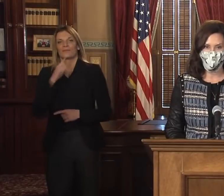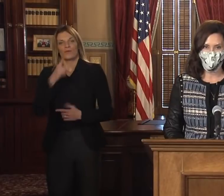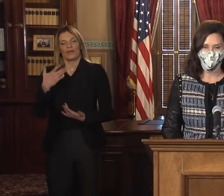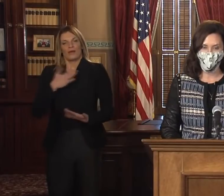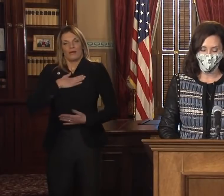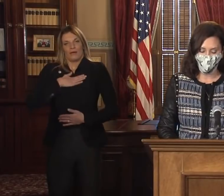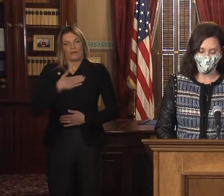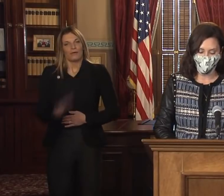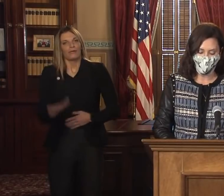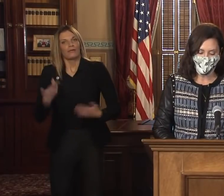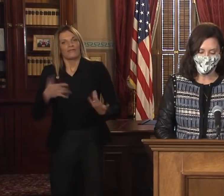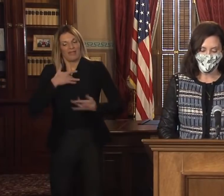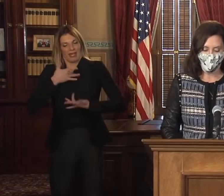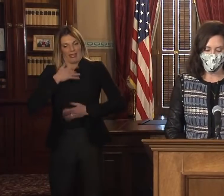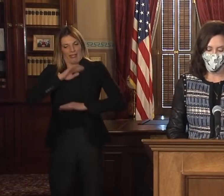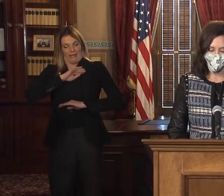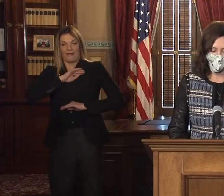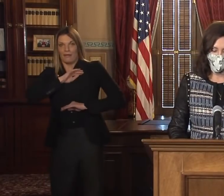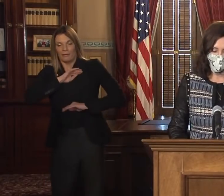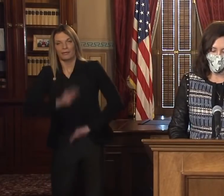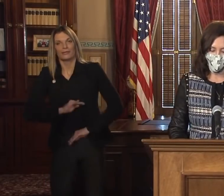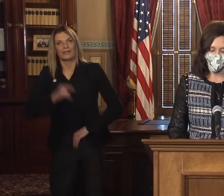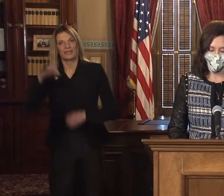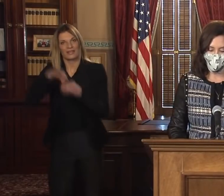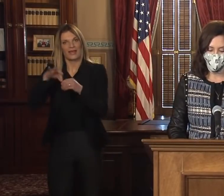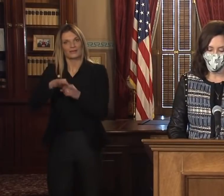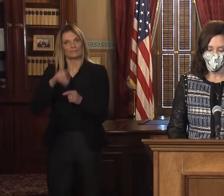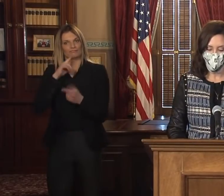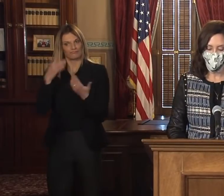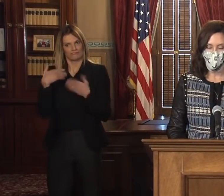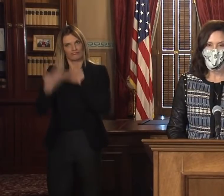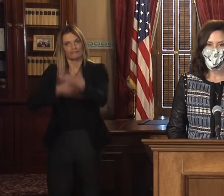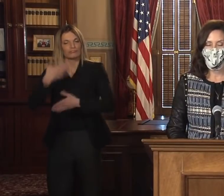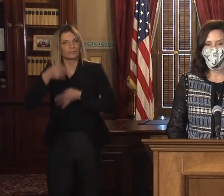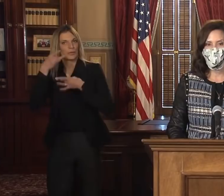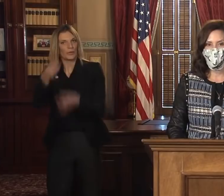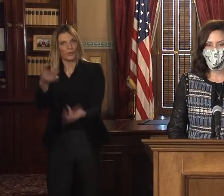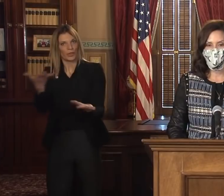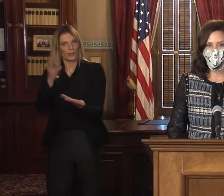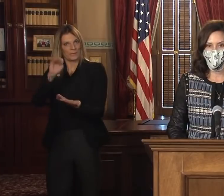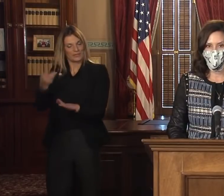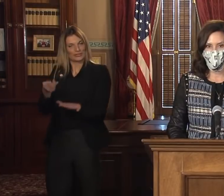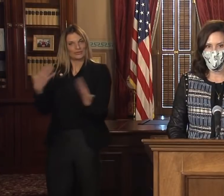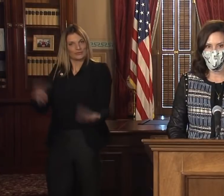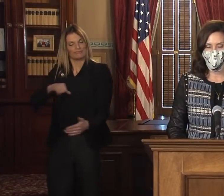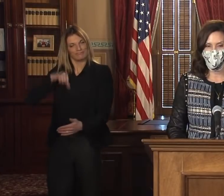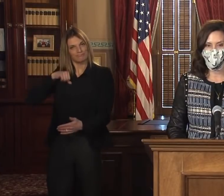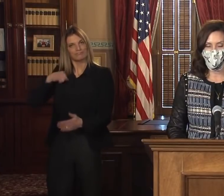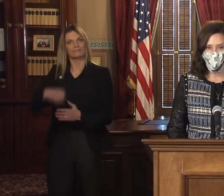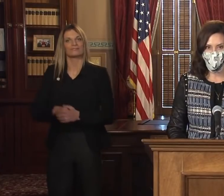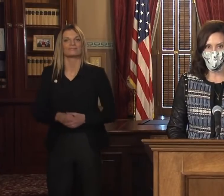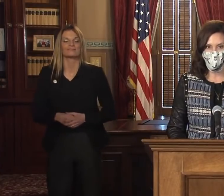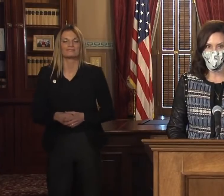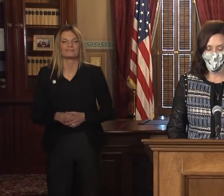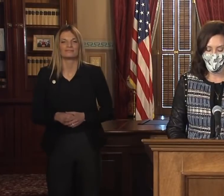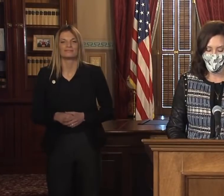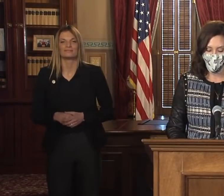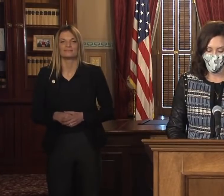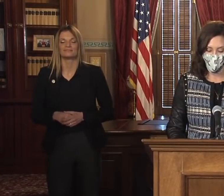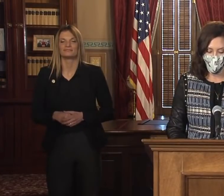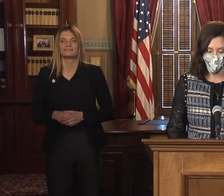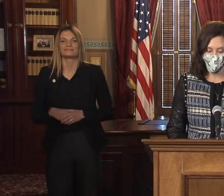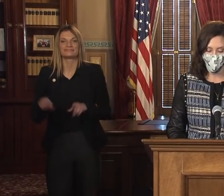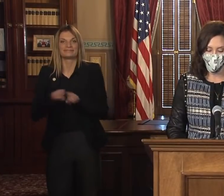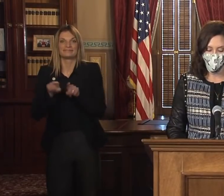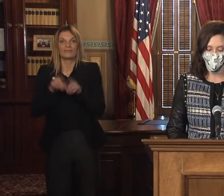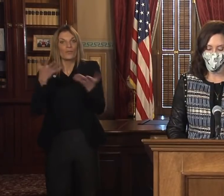drama-free, relatively drama-free, this election was here in Michigan. I also think it's important to acknowledge the thousands